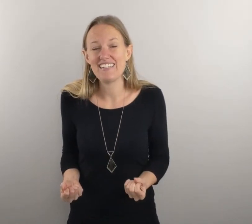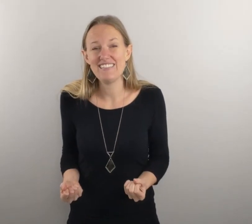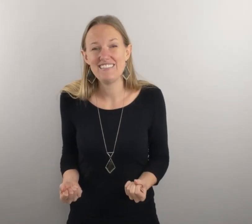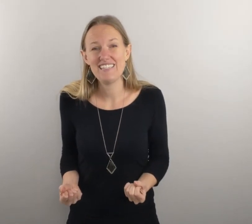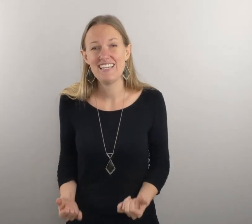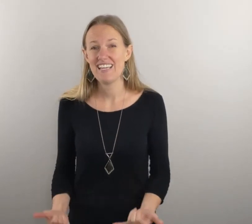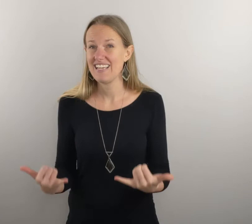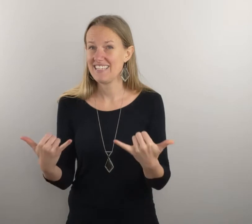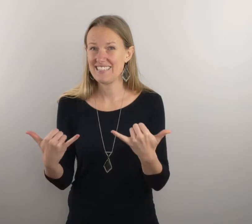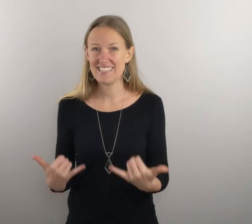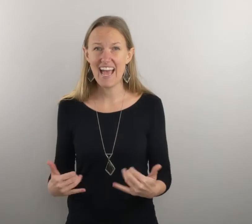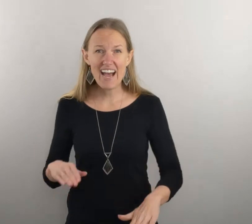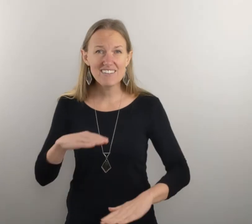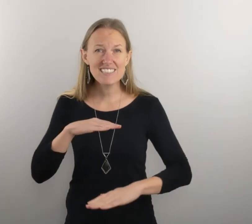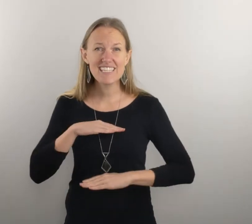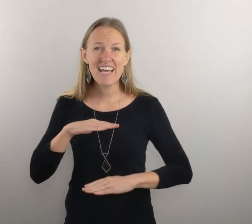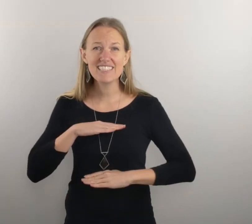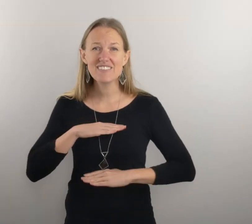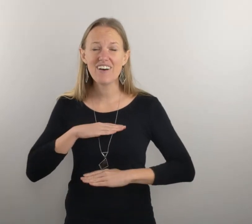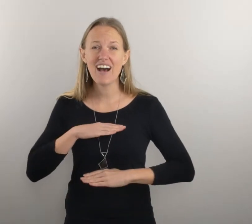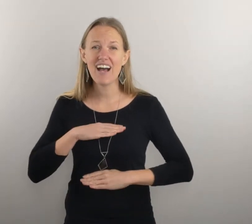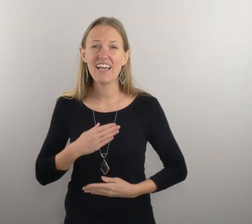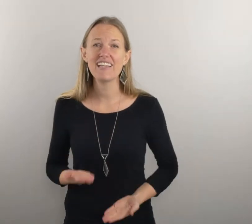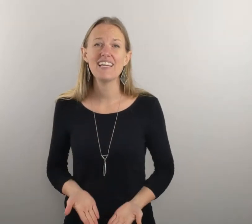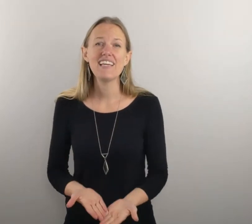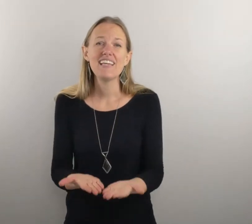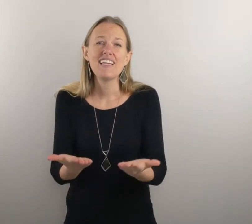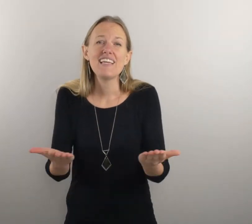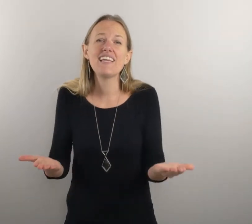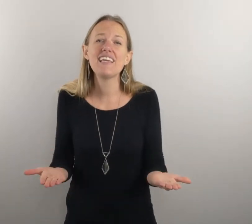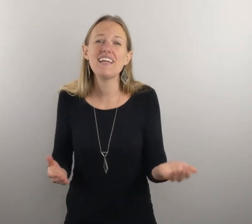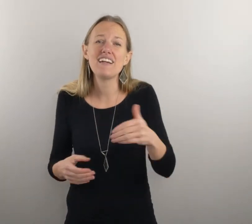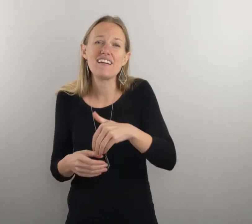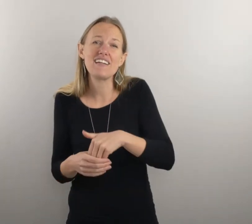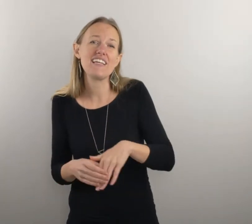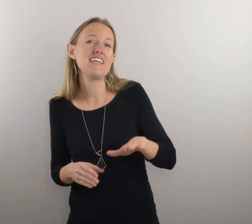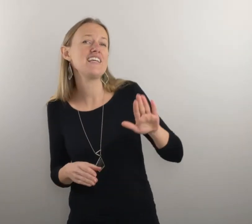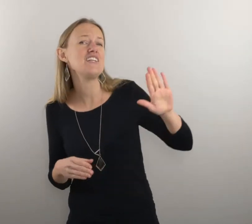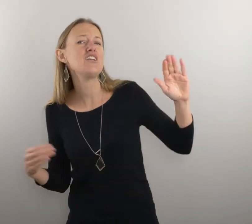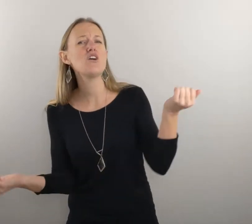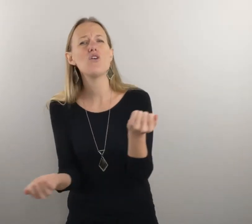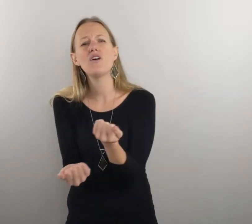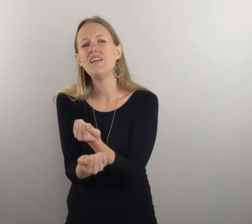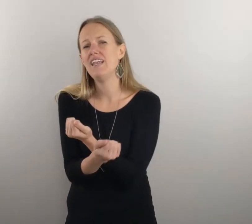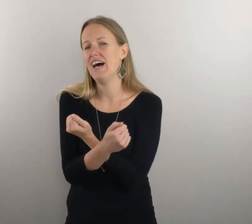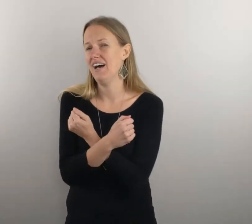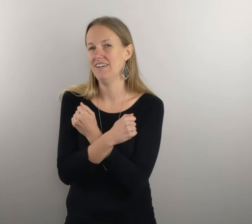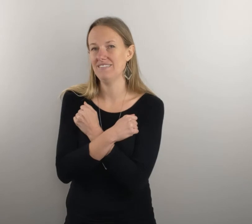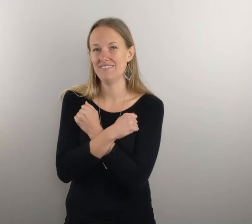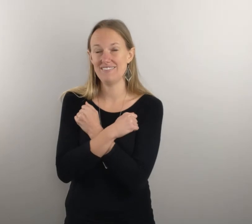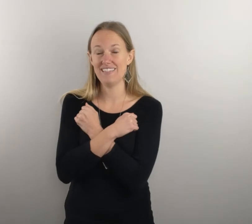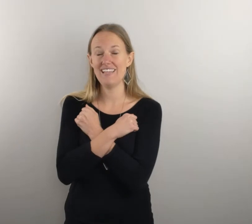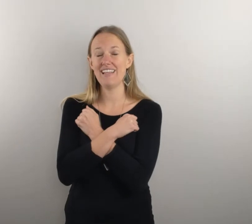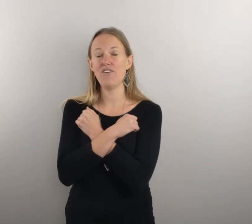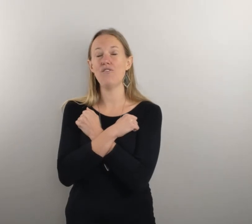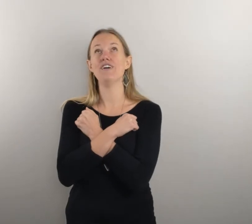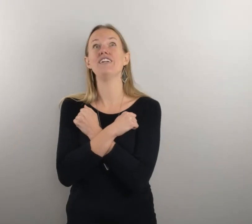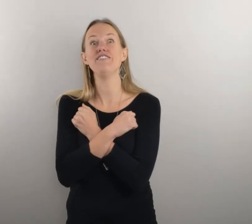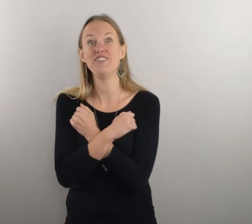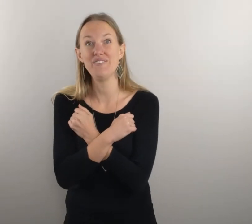desire is now satisfied here in your love. And then that wonderful,